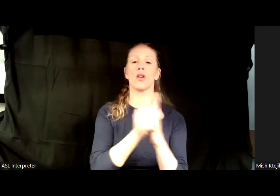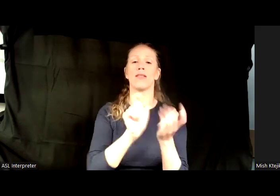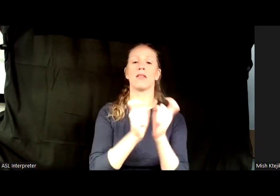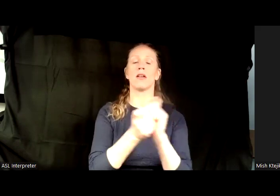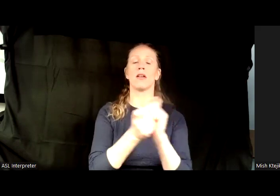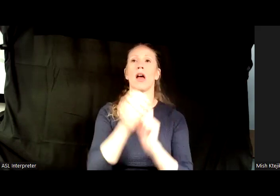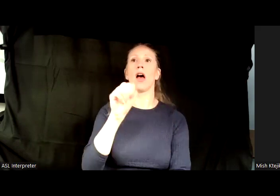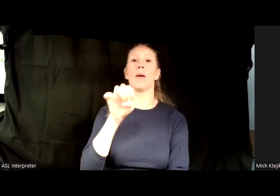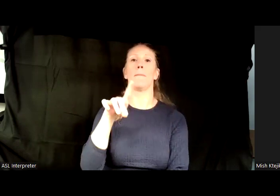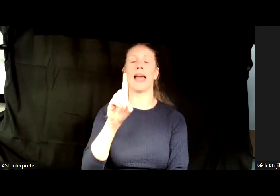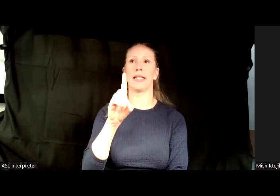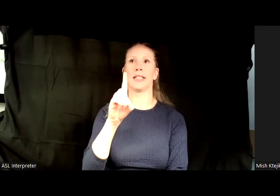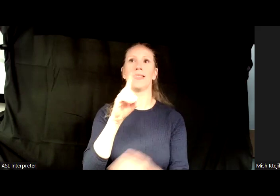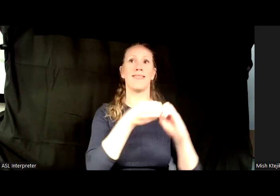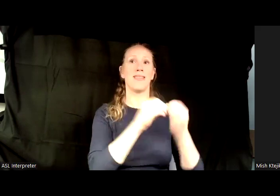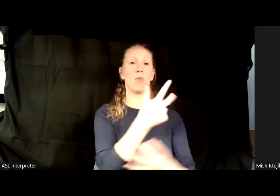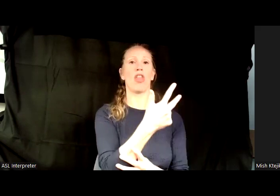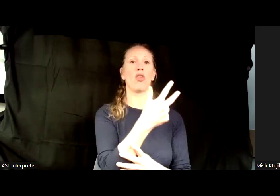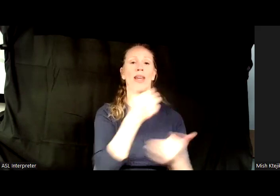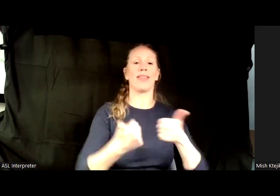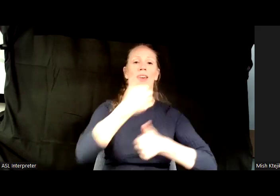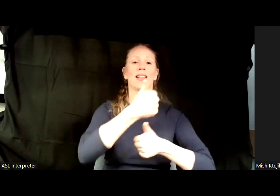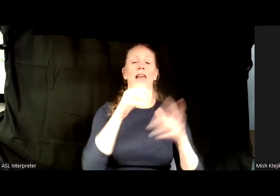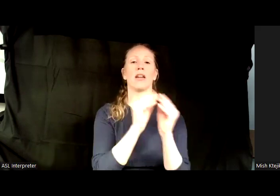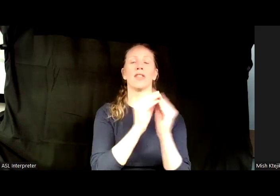to remove item number 3, the executive session.